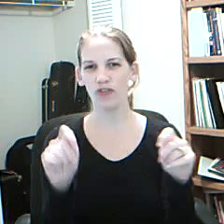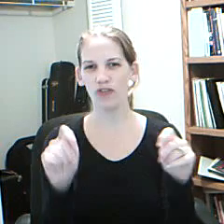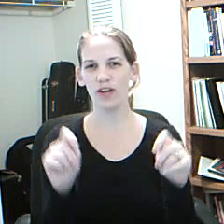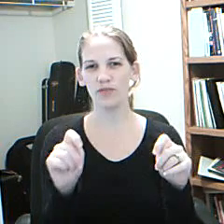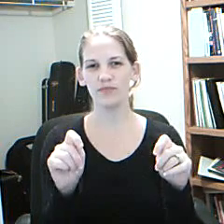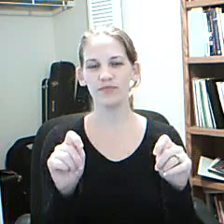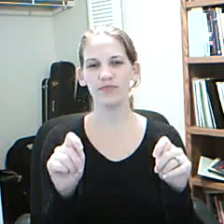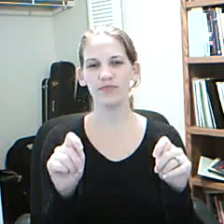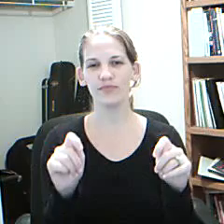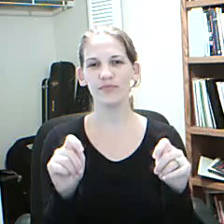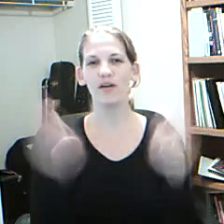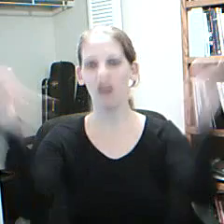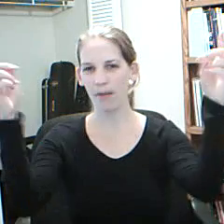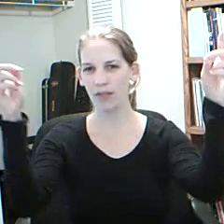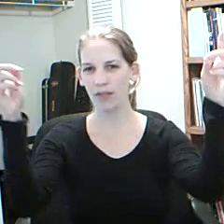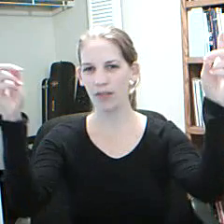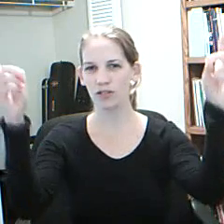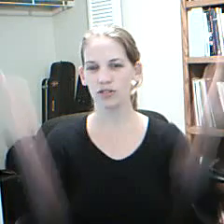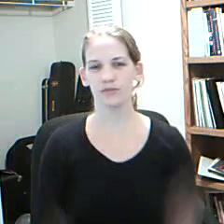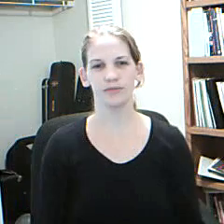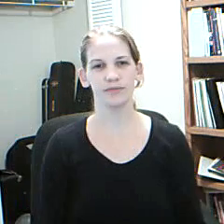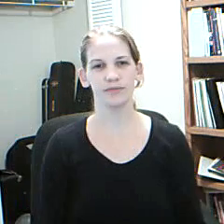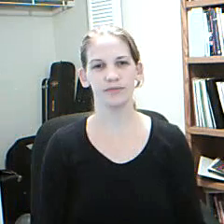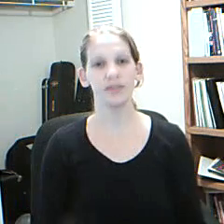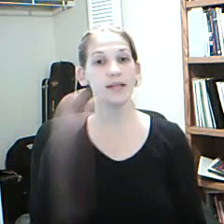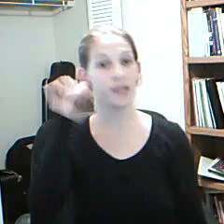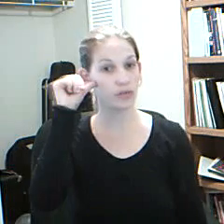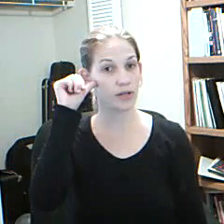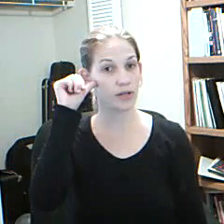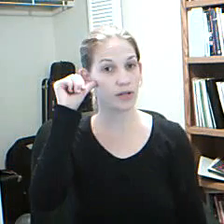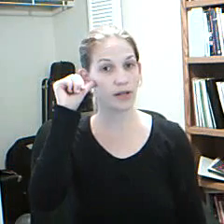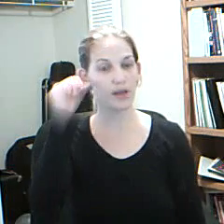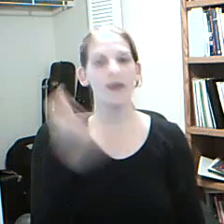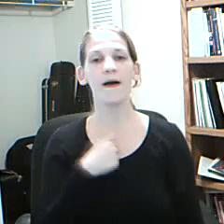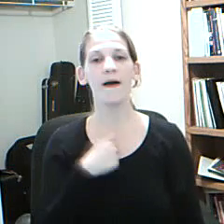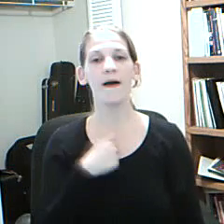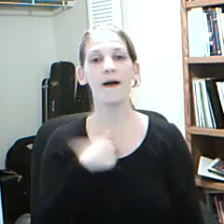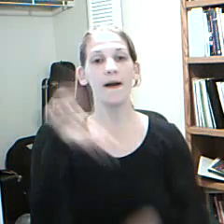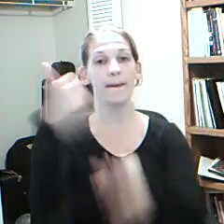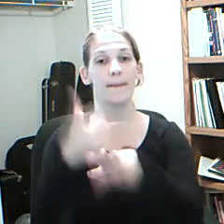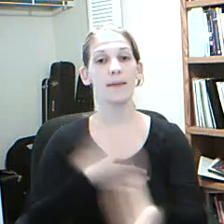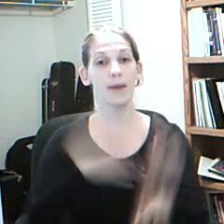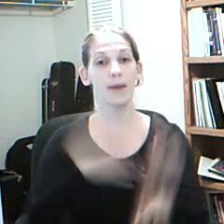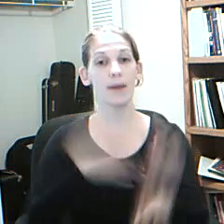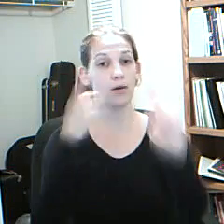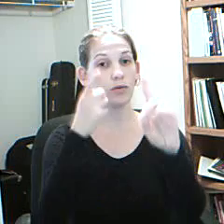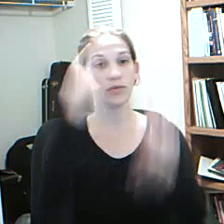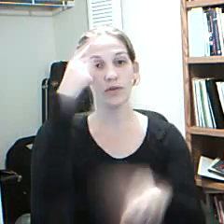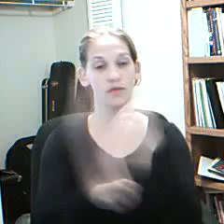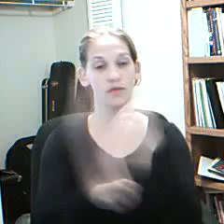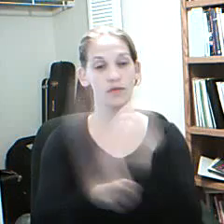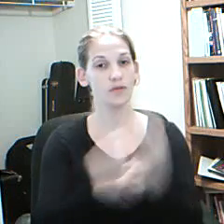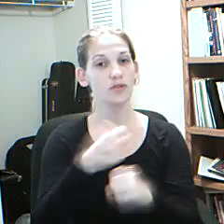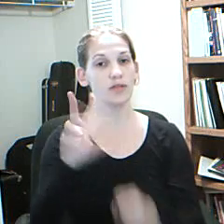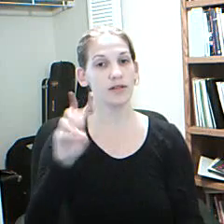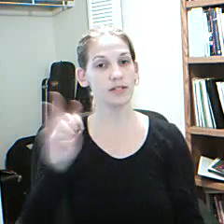sat down and made my goals for 2006. And I didn't just throw